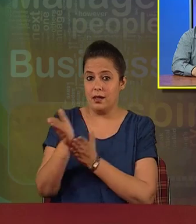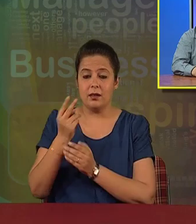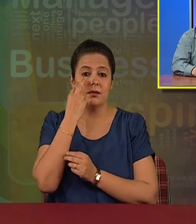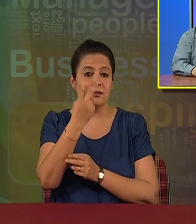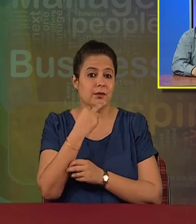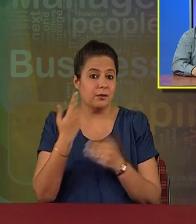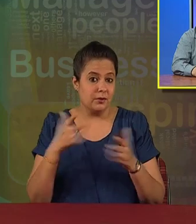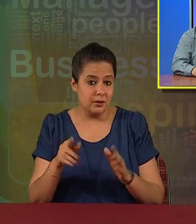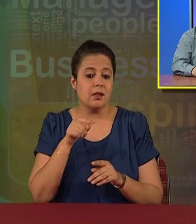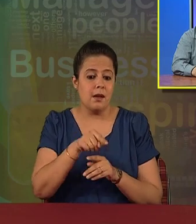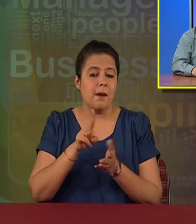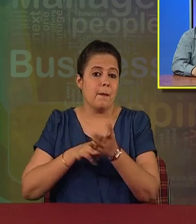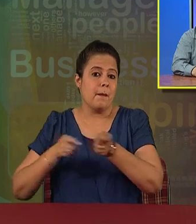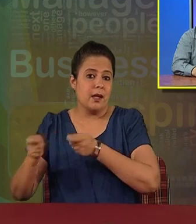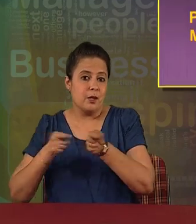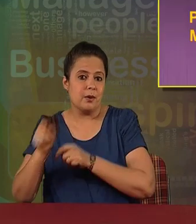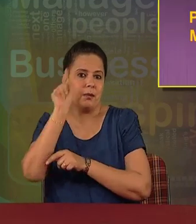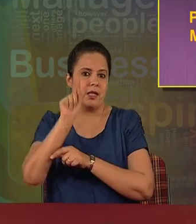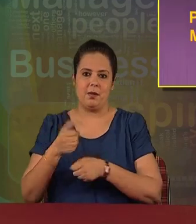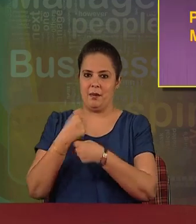the management principles are derived.